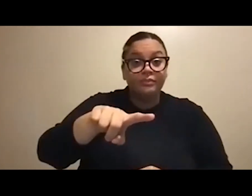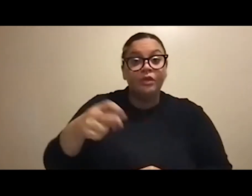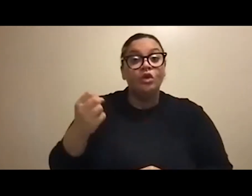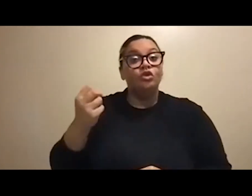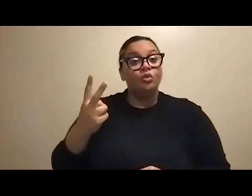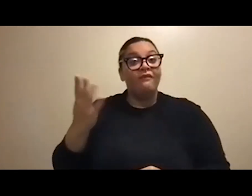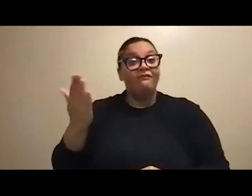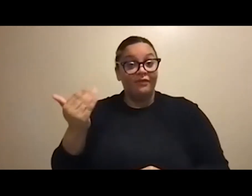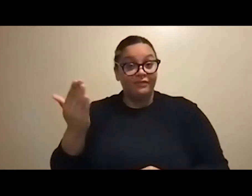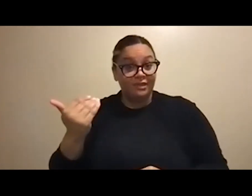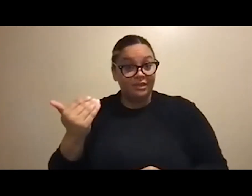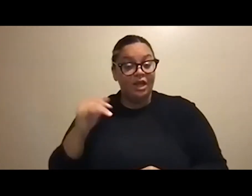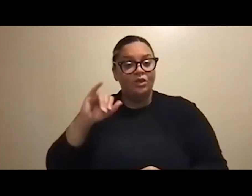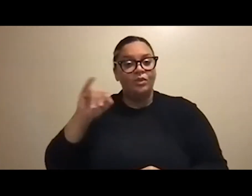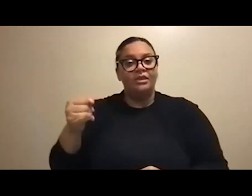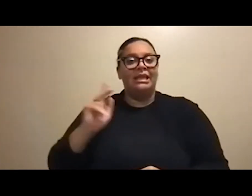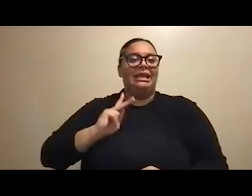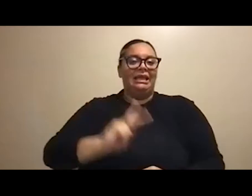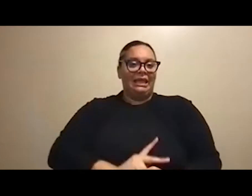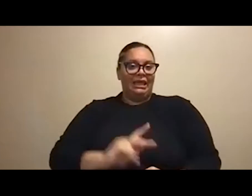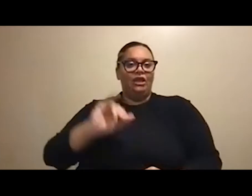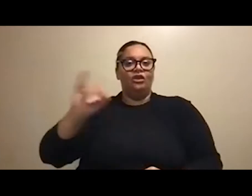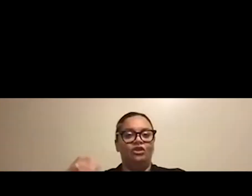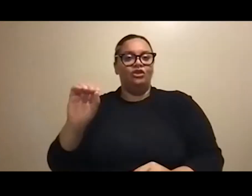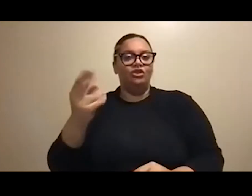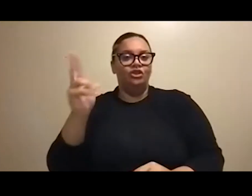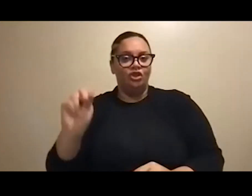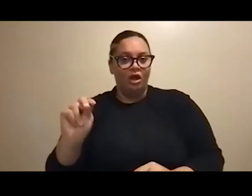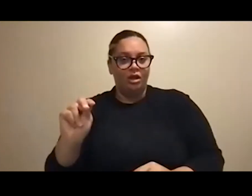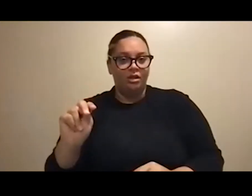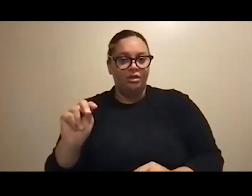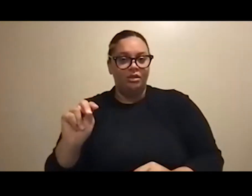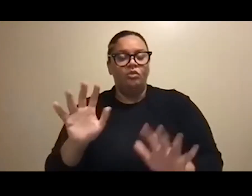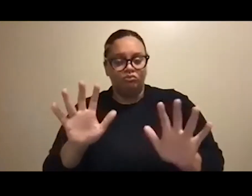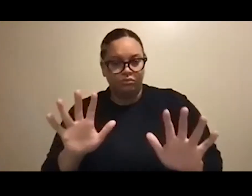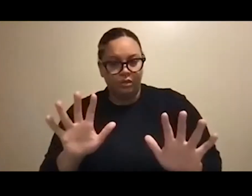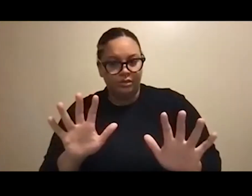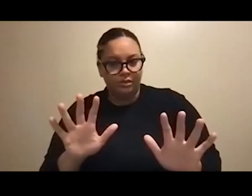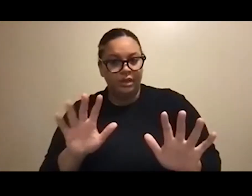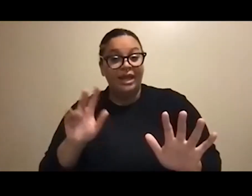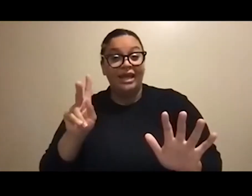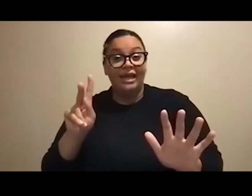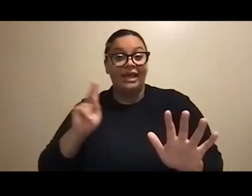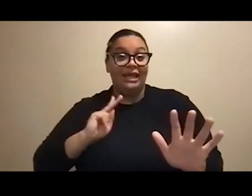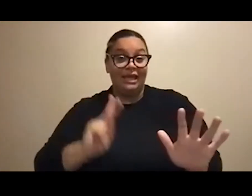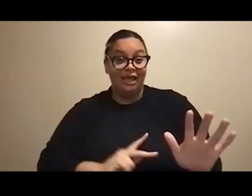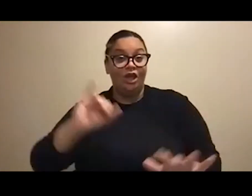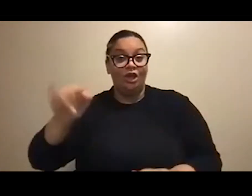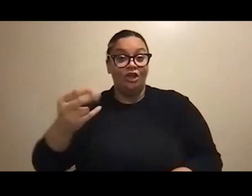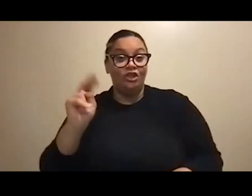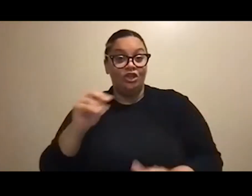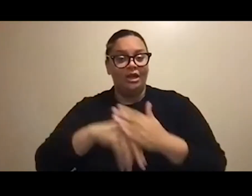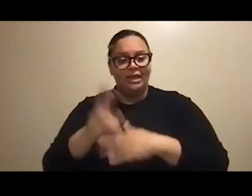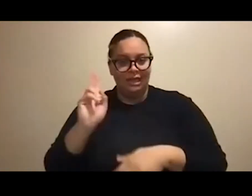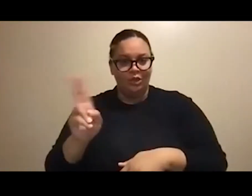1215 is when King John, sidebar, there's only been one King John in English history, and that's because he was such a lousy